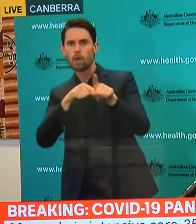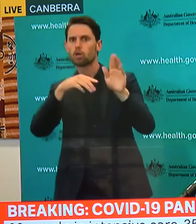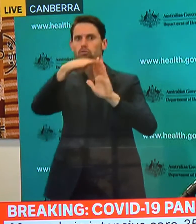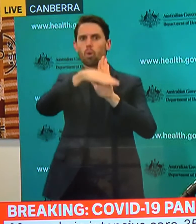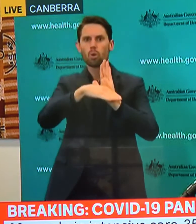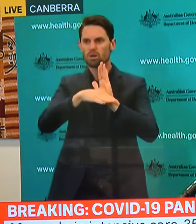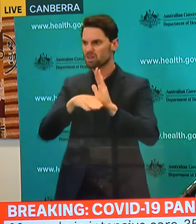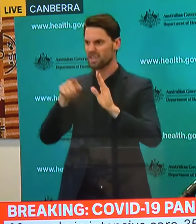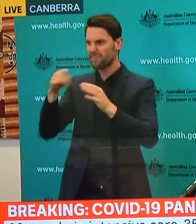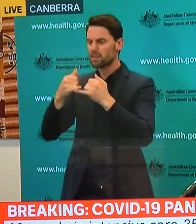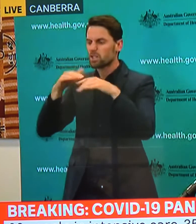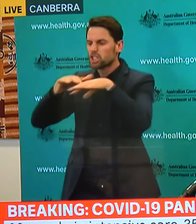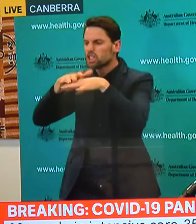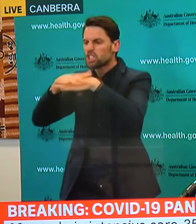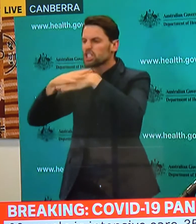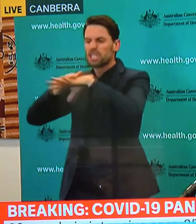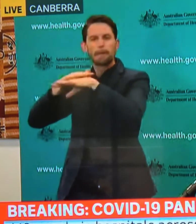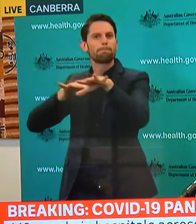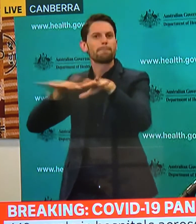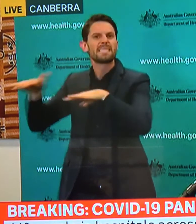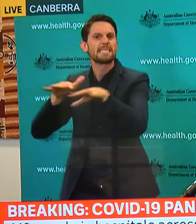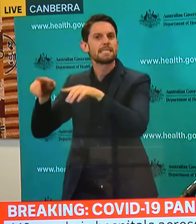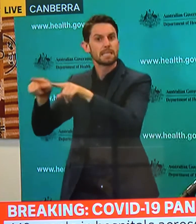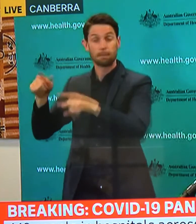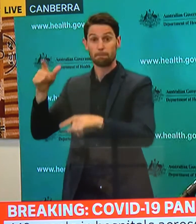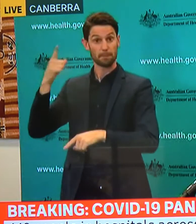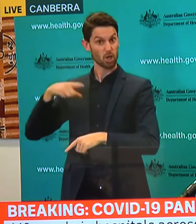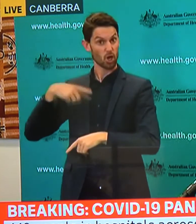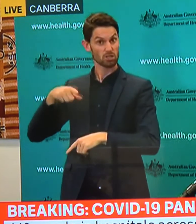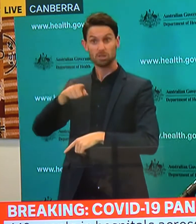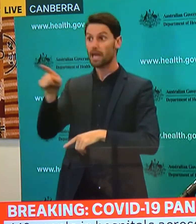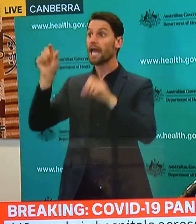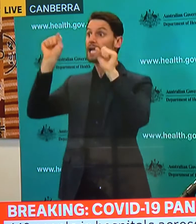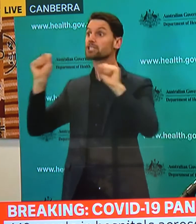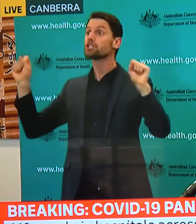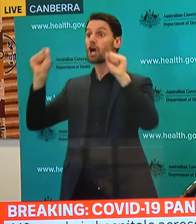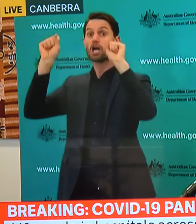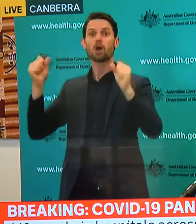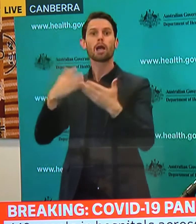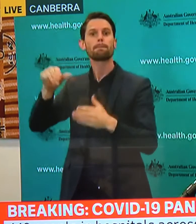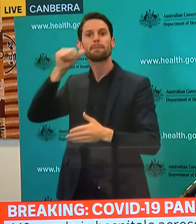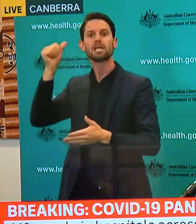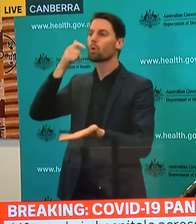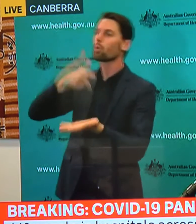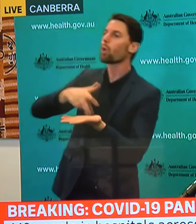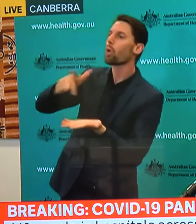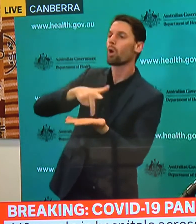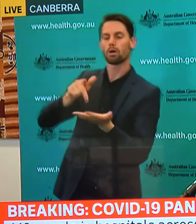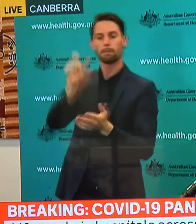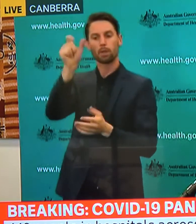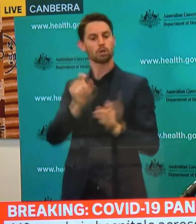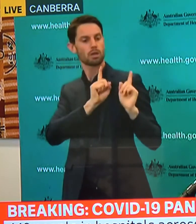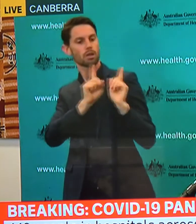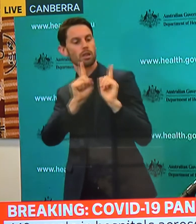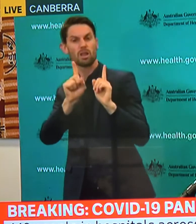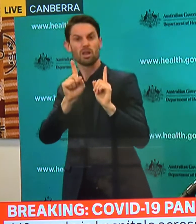densely populated as well, is it just the case that by virtue of people doing their half hour of exercise with one other person that they're already